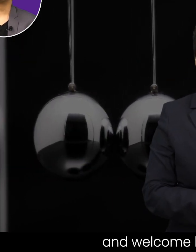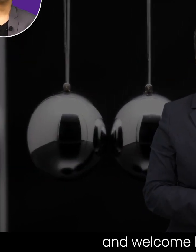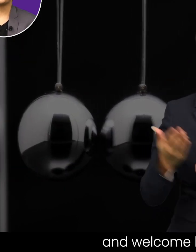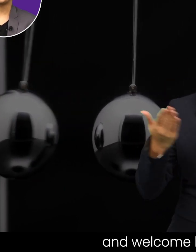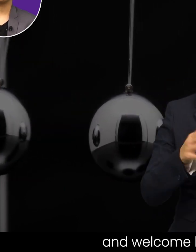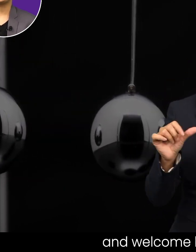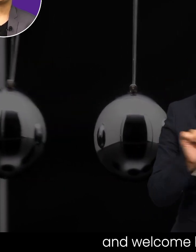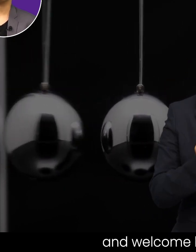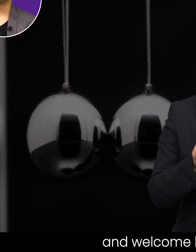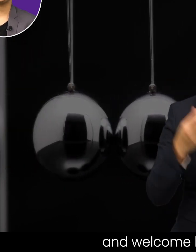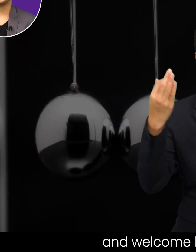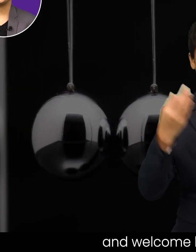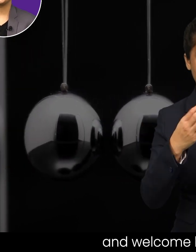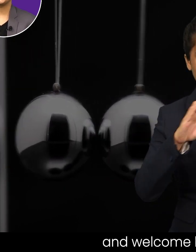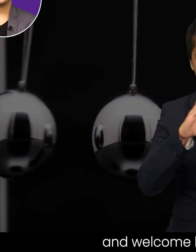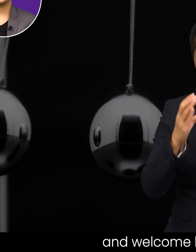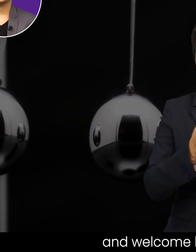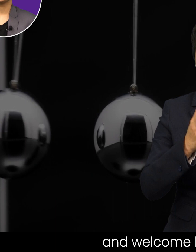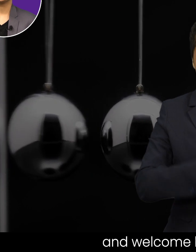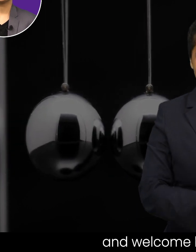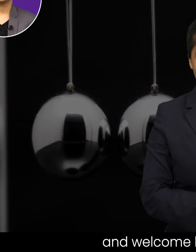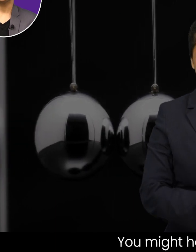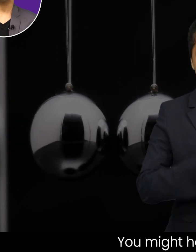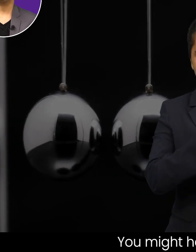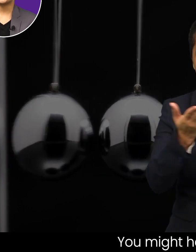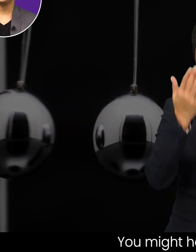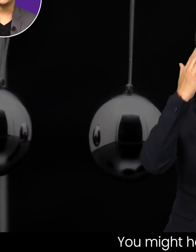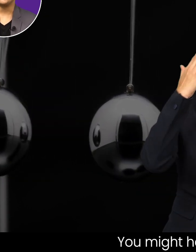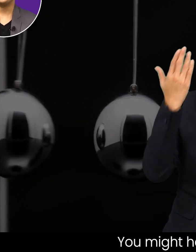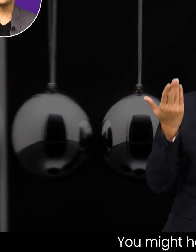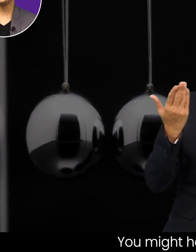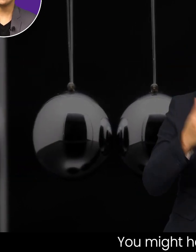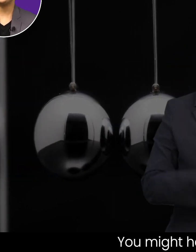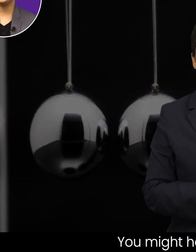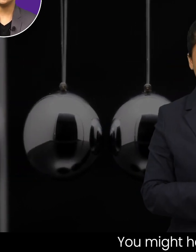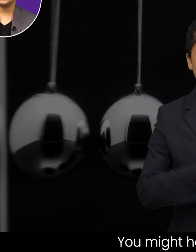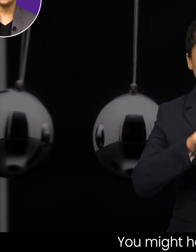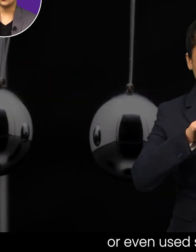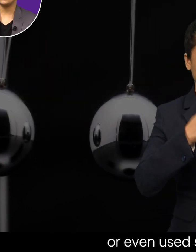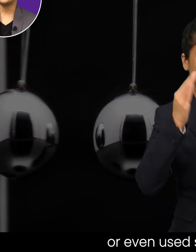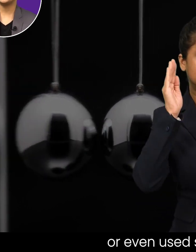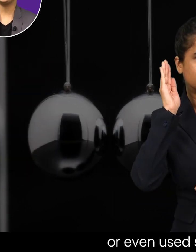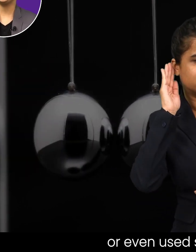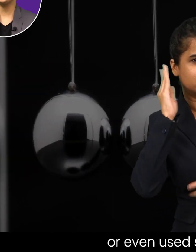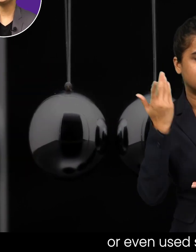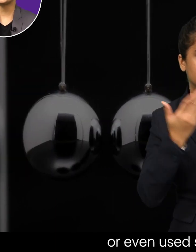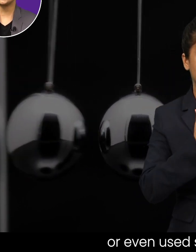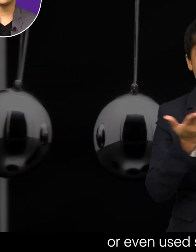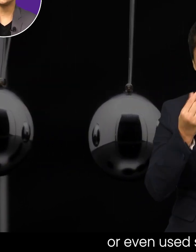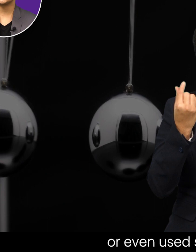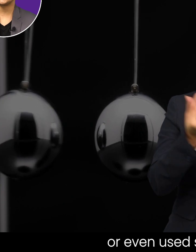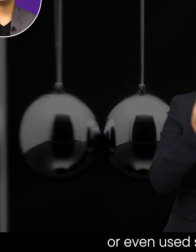And welcome back for a new session. You might have very often heard or even